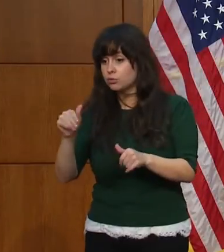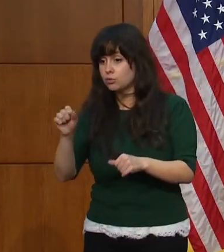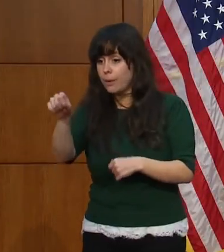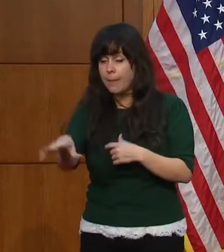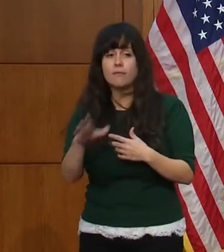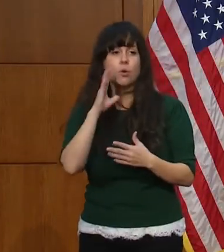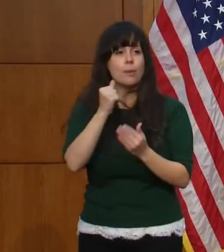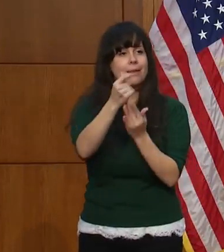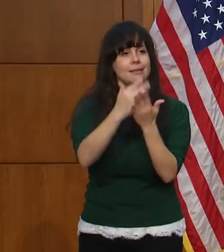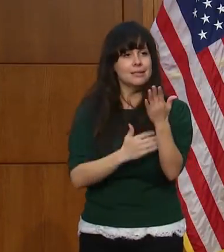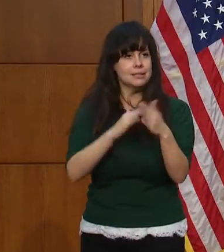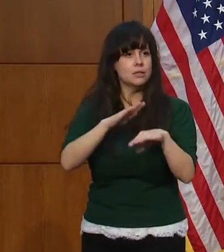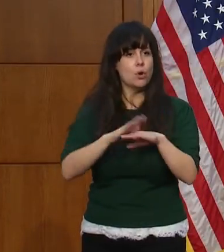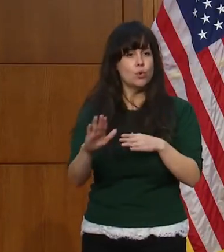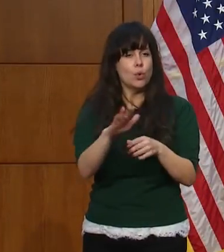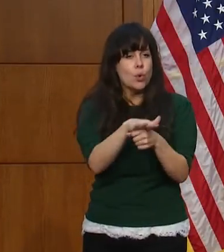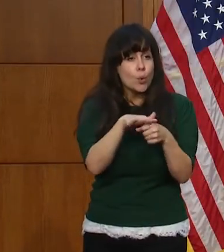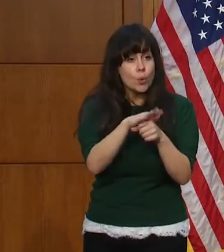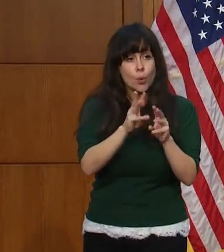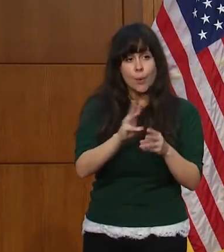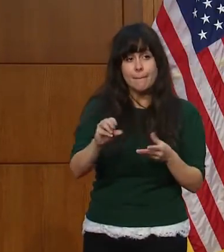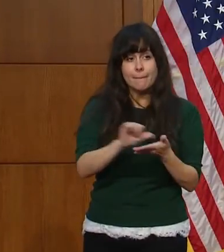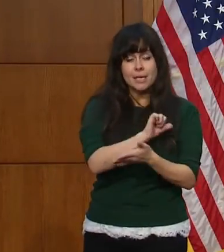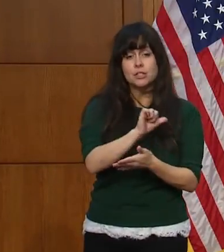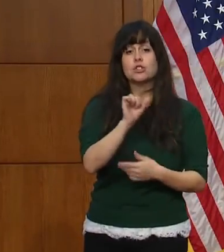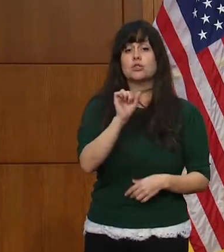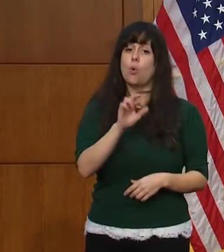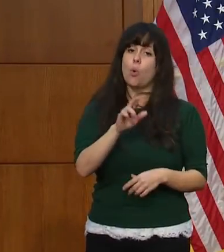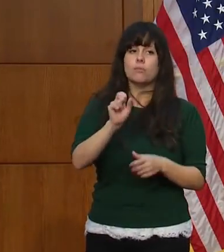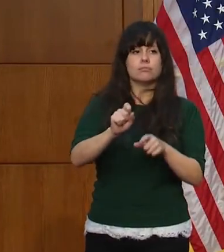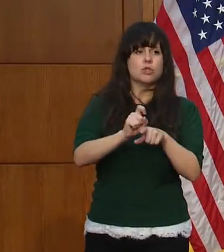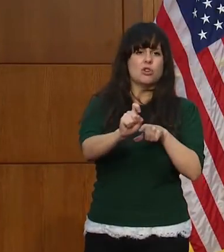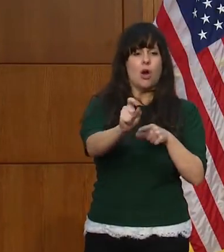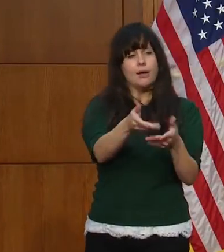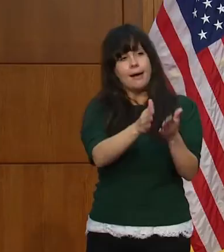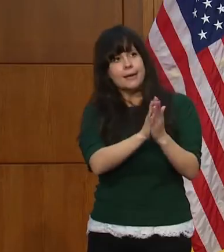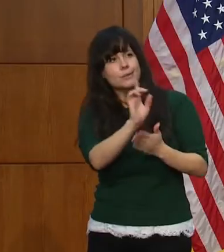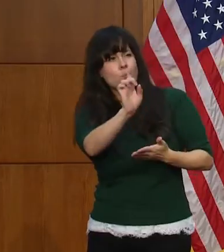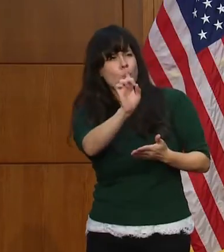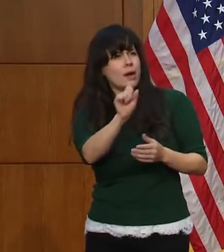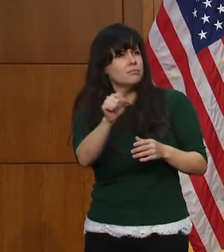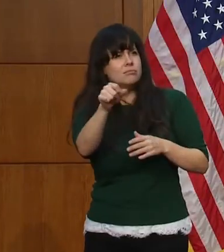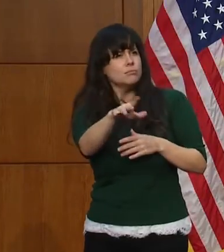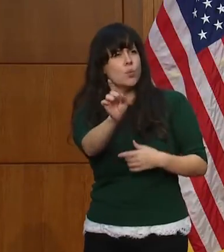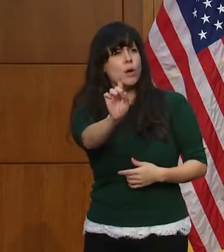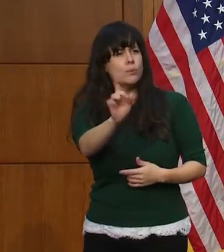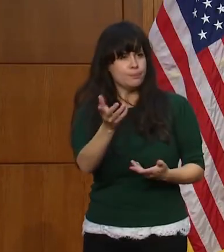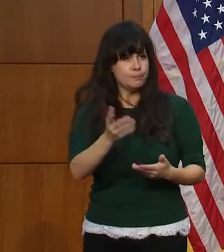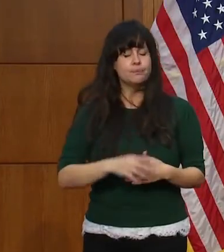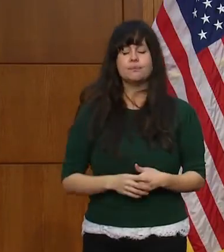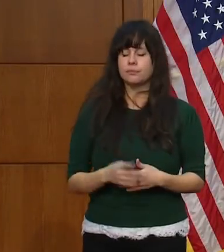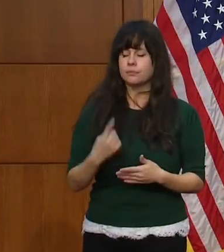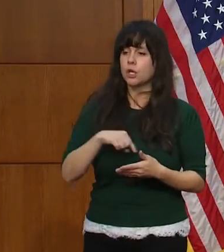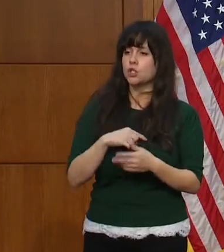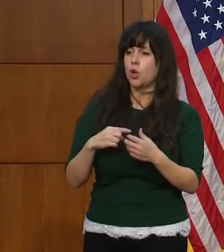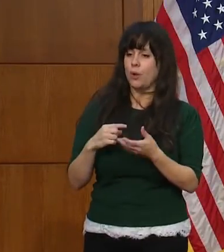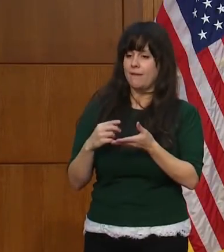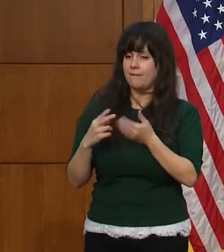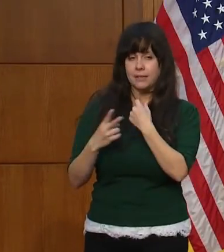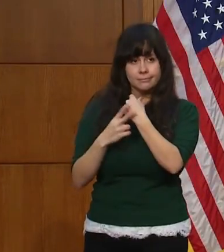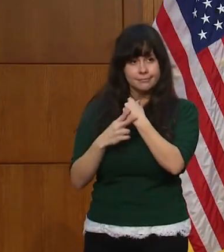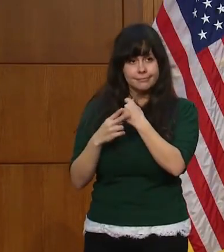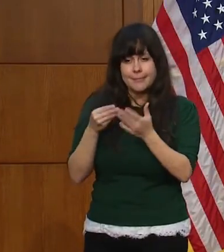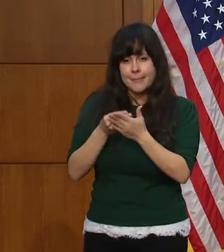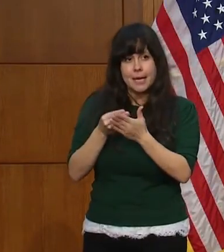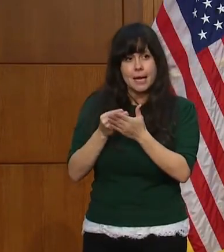website. You can also call your registrar for a list. We have allocated money to ensure